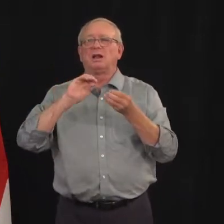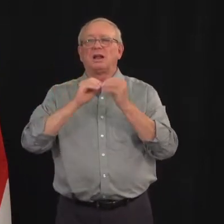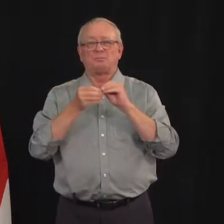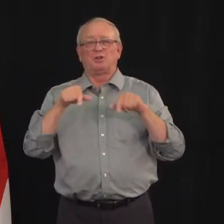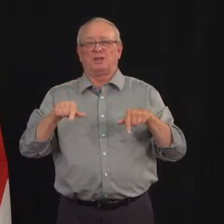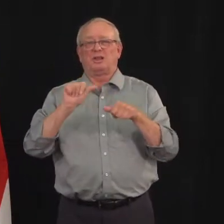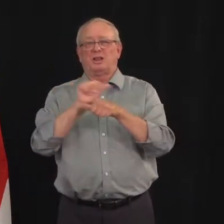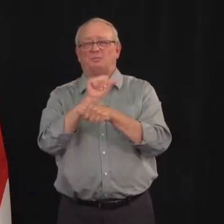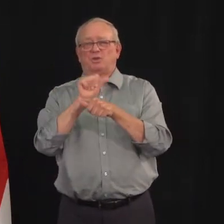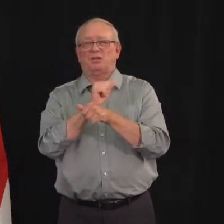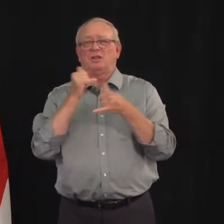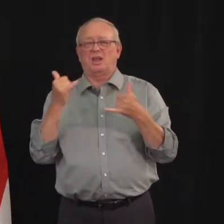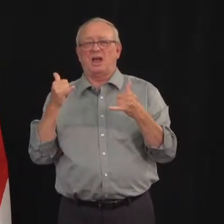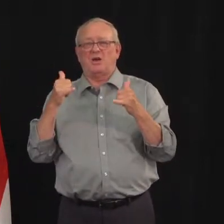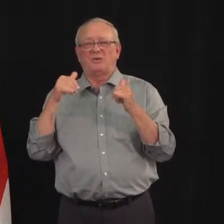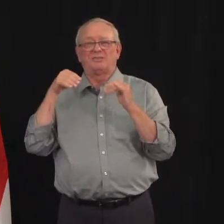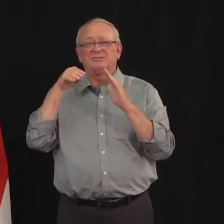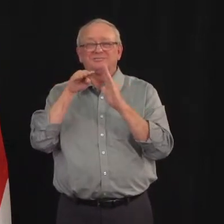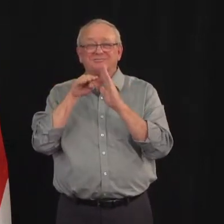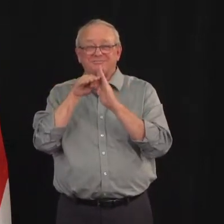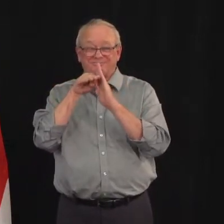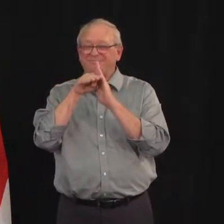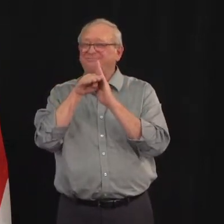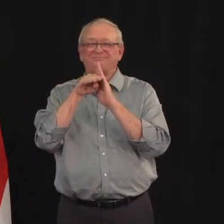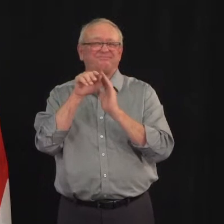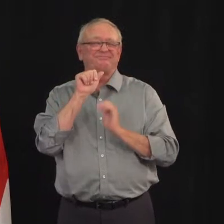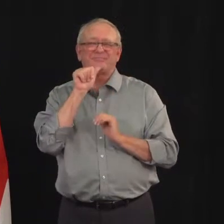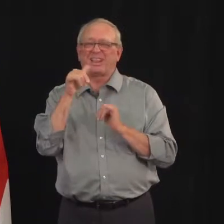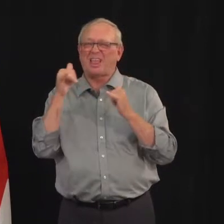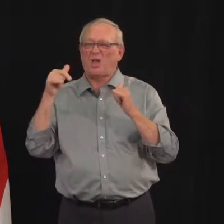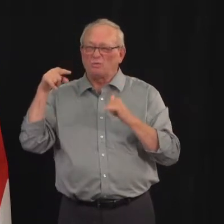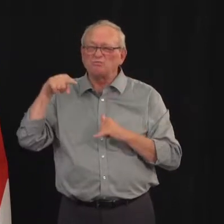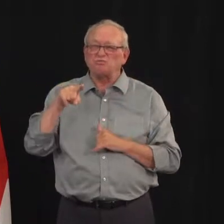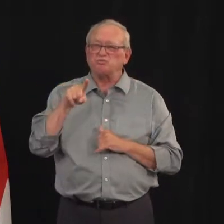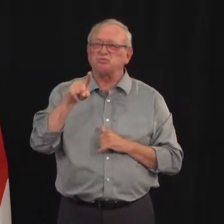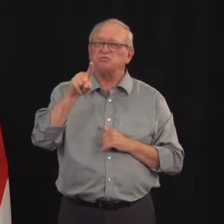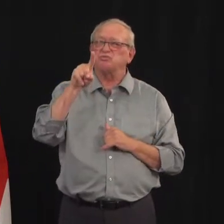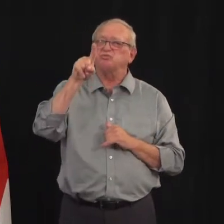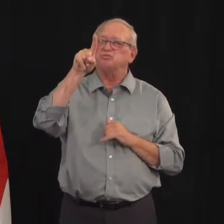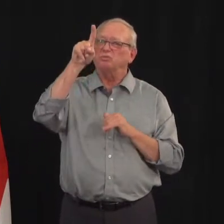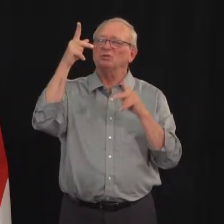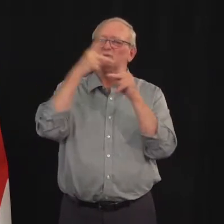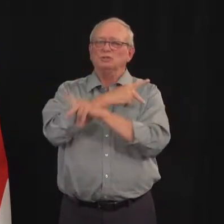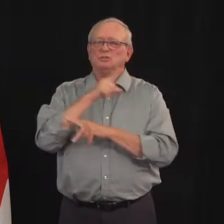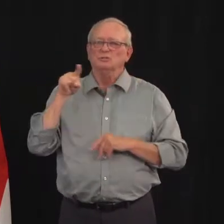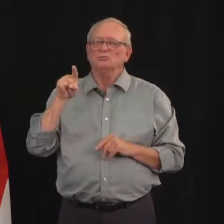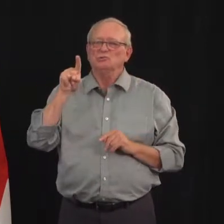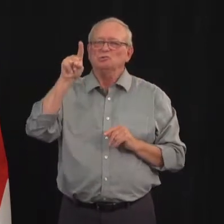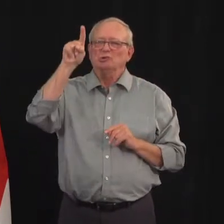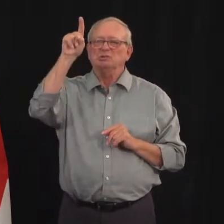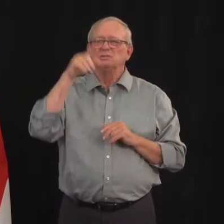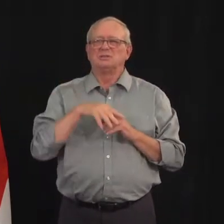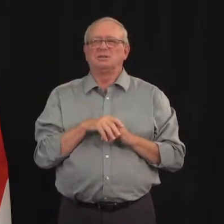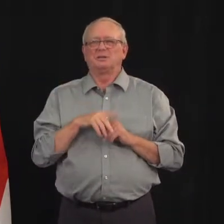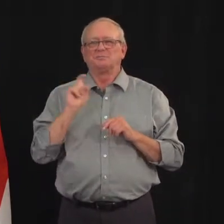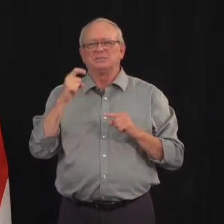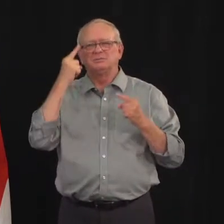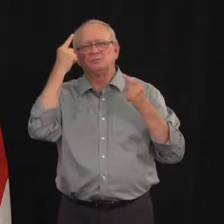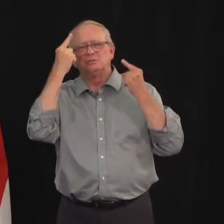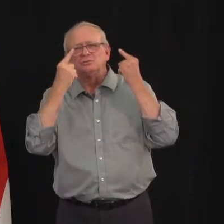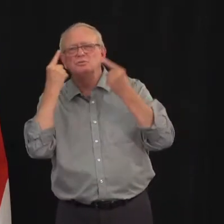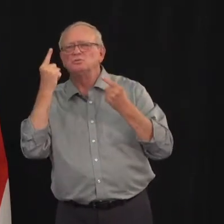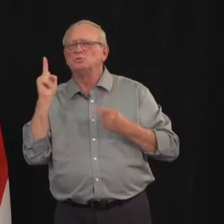assess our own lives for where we are at risk of spreading or contracting the virus. All of us can make changes to our